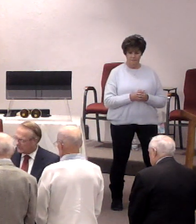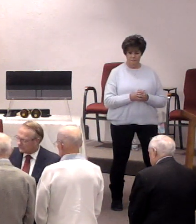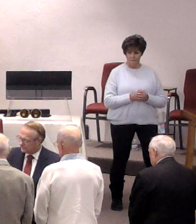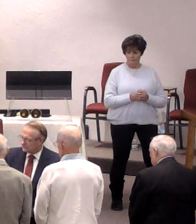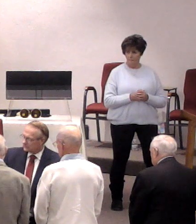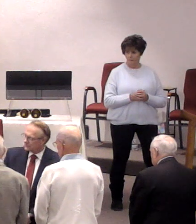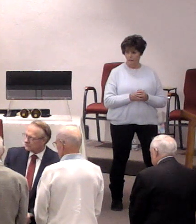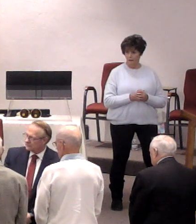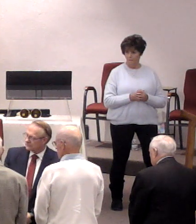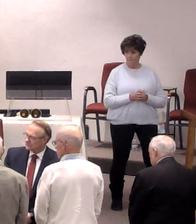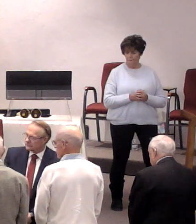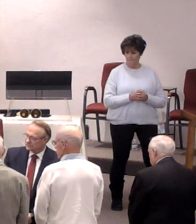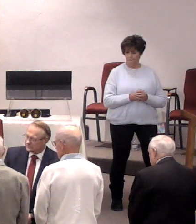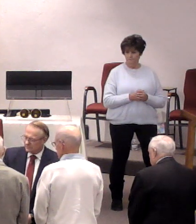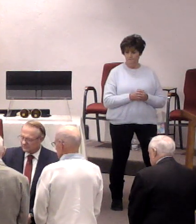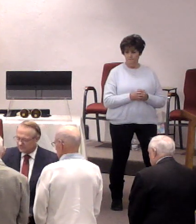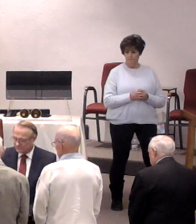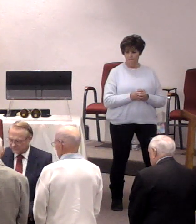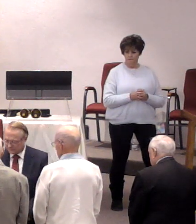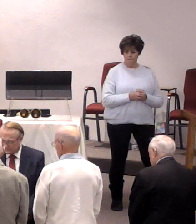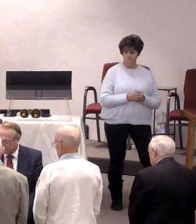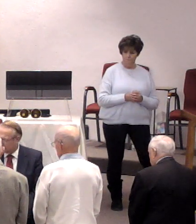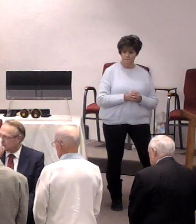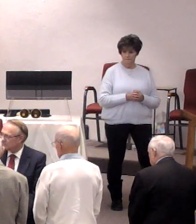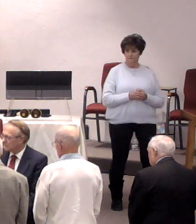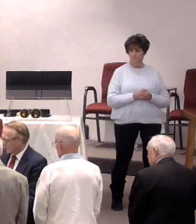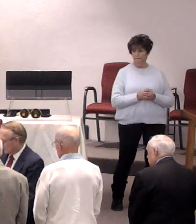Very good. Let's begin to do that.